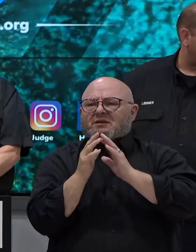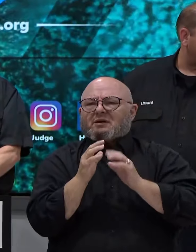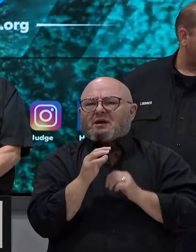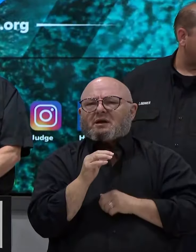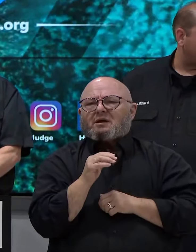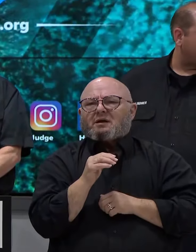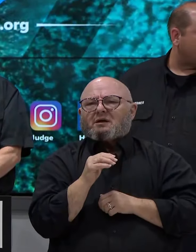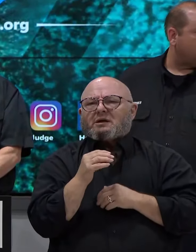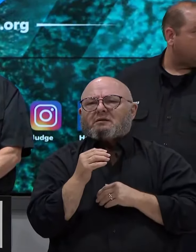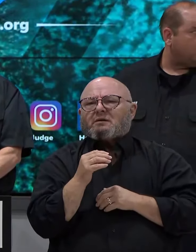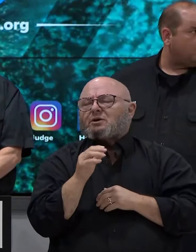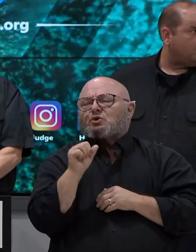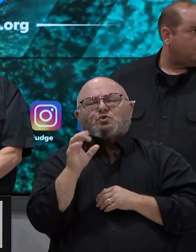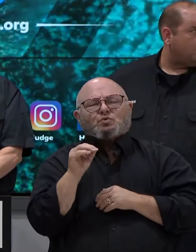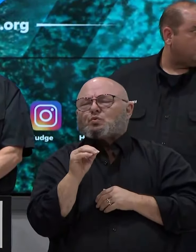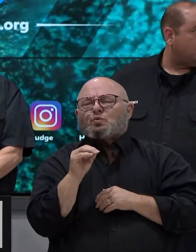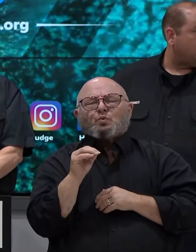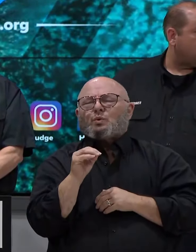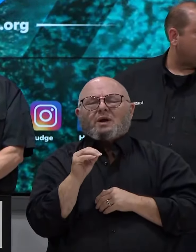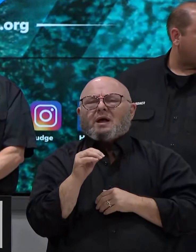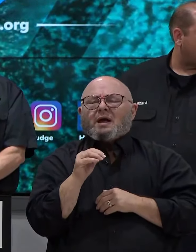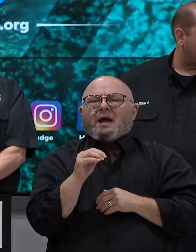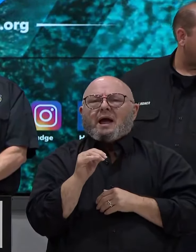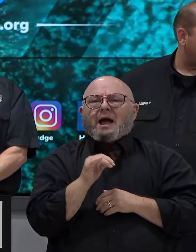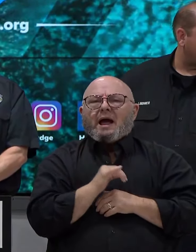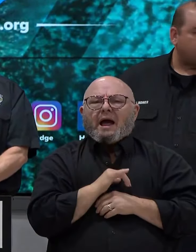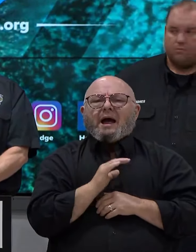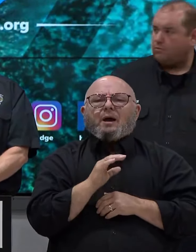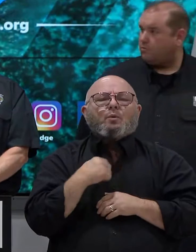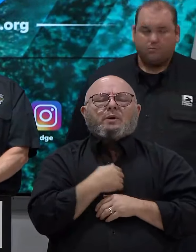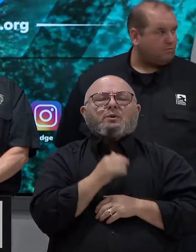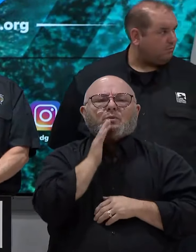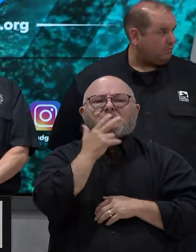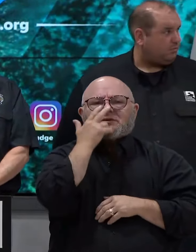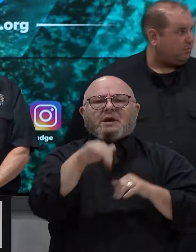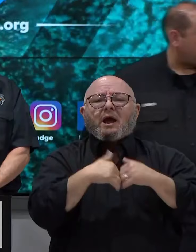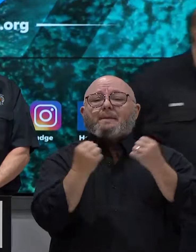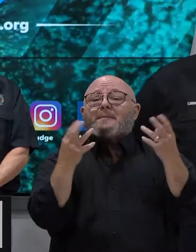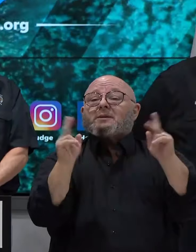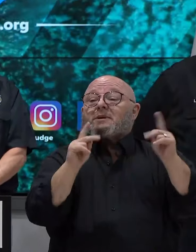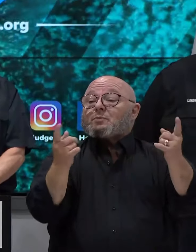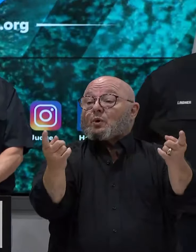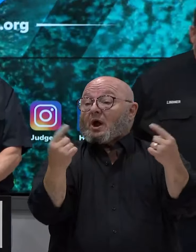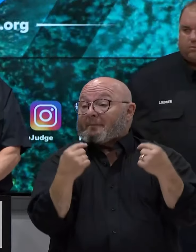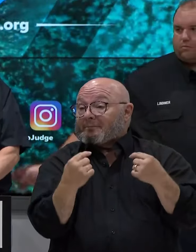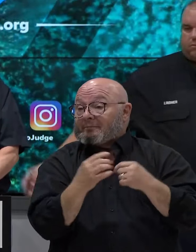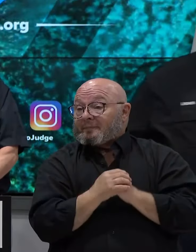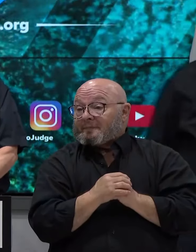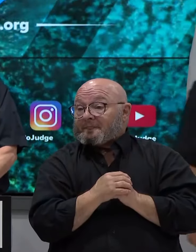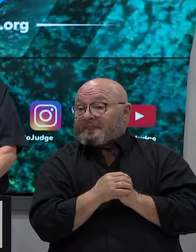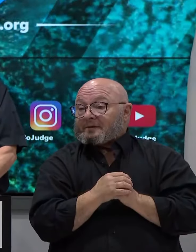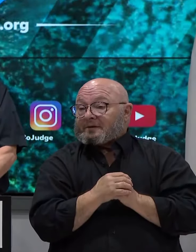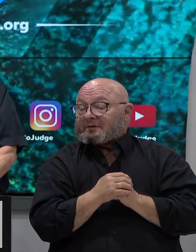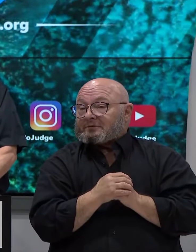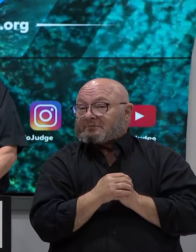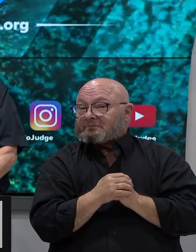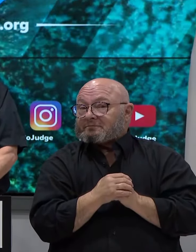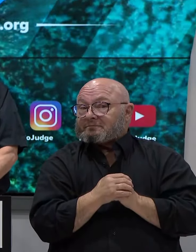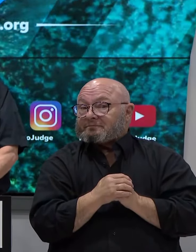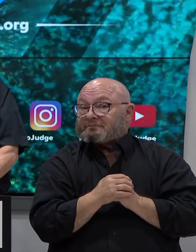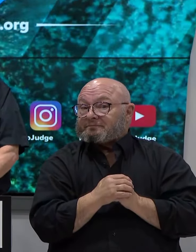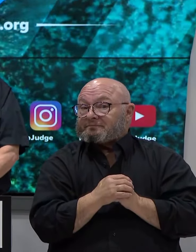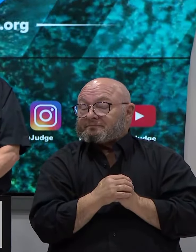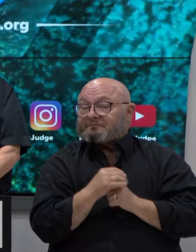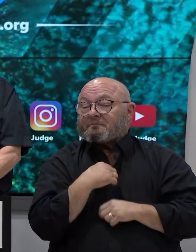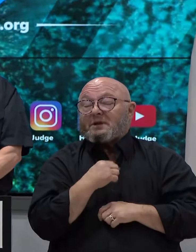including the city near. So I we'll see how many people come, but